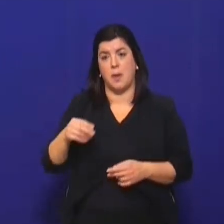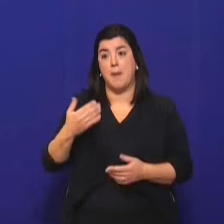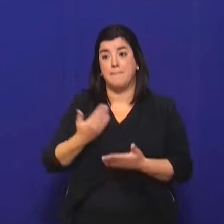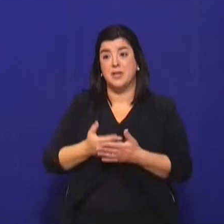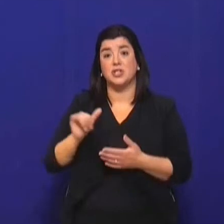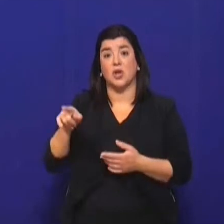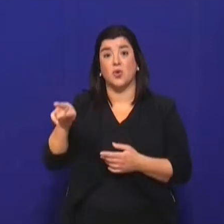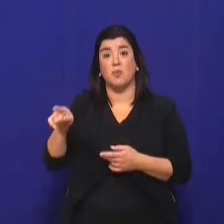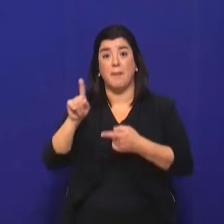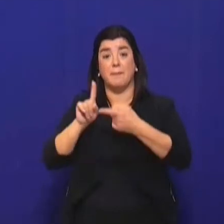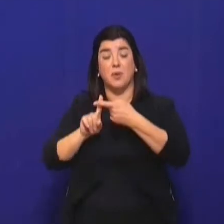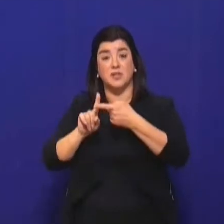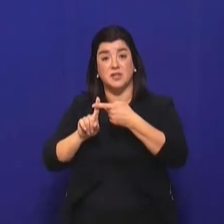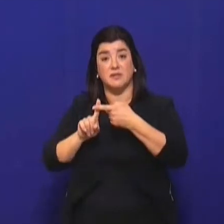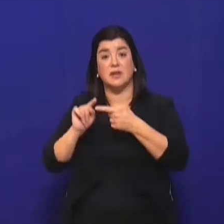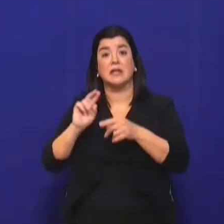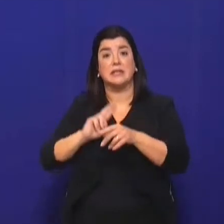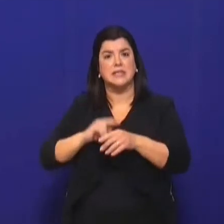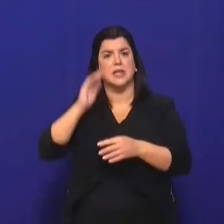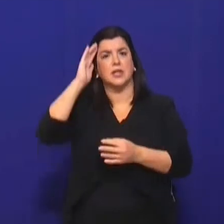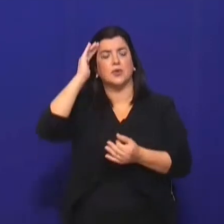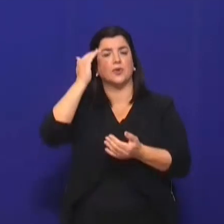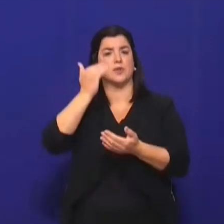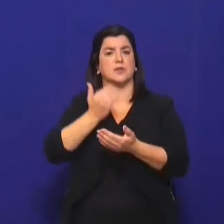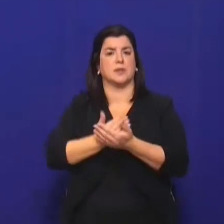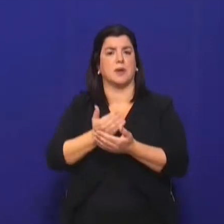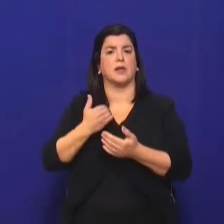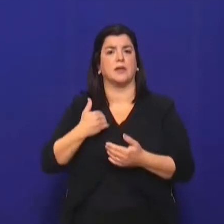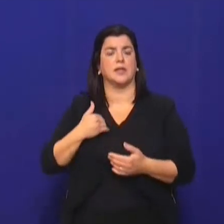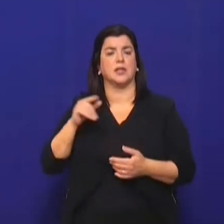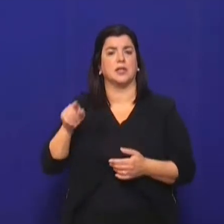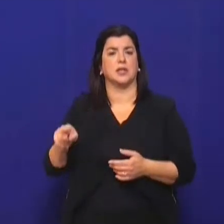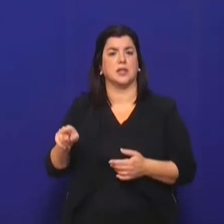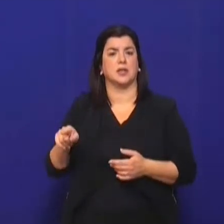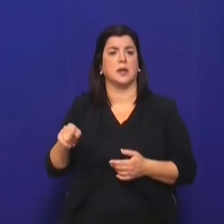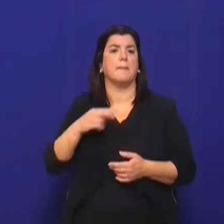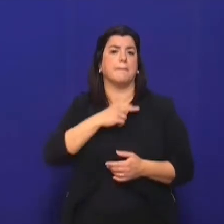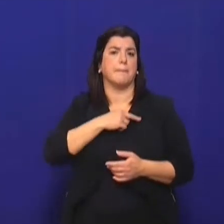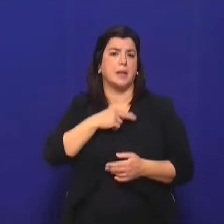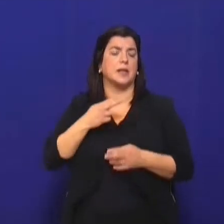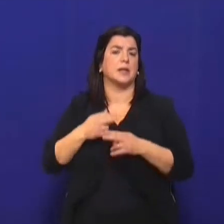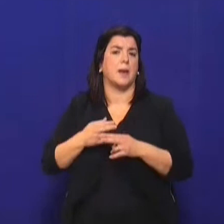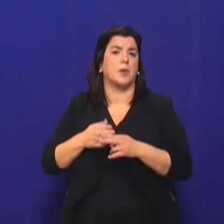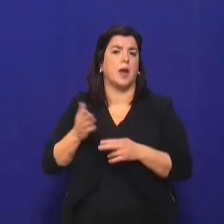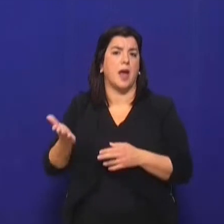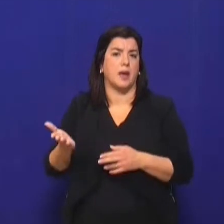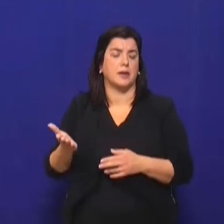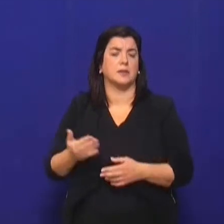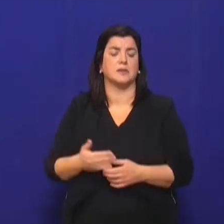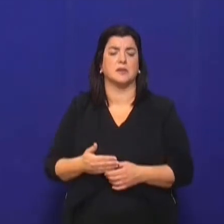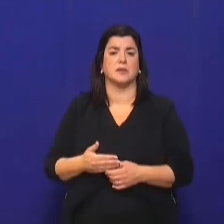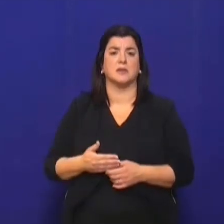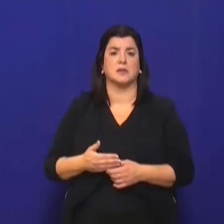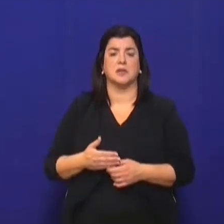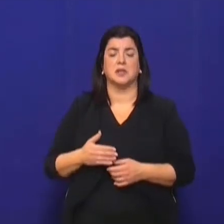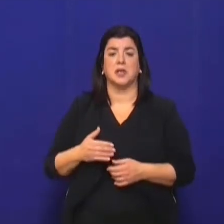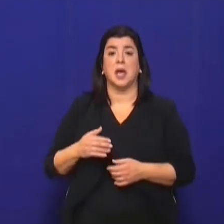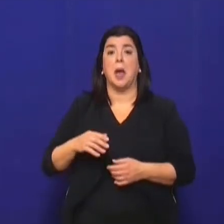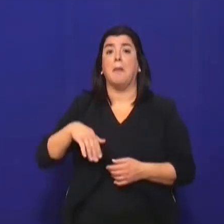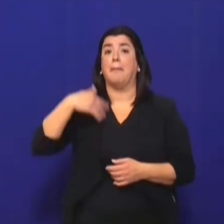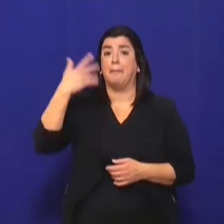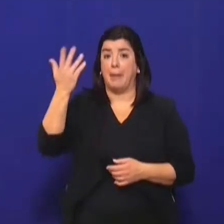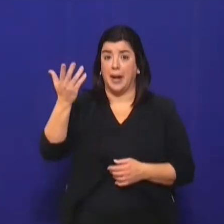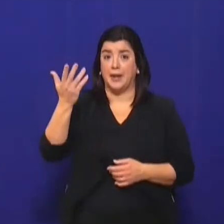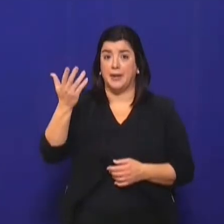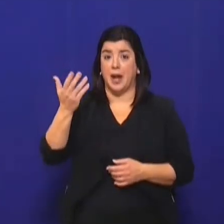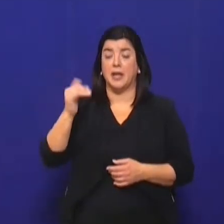pożittivi nkunu nistgħu nieħdu ħsiebhom. Din hija strateġija li daħalniha u Malta hemm pajjiżi oħrajn li huma jaraw li jekk inti għandek persuni li qegħdin